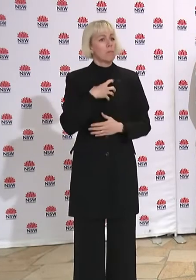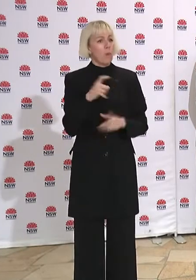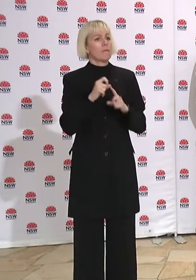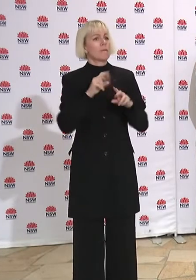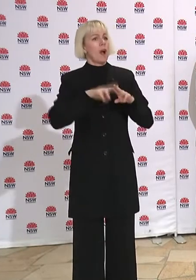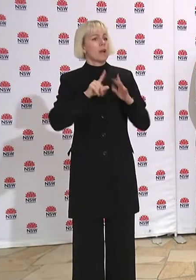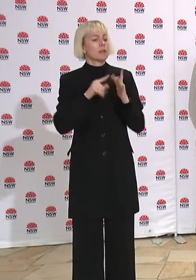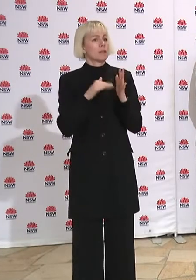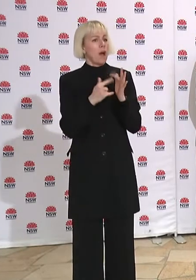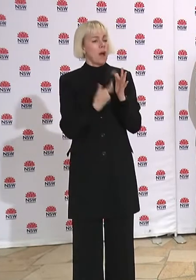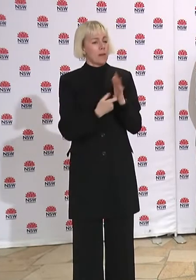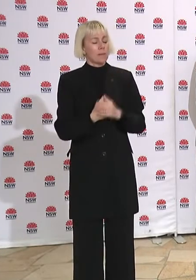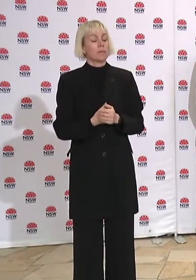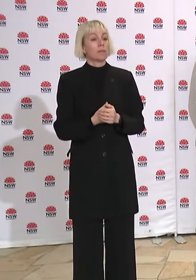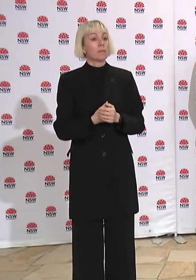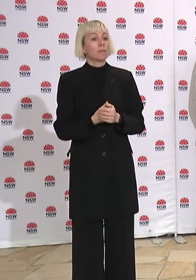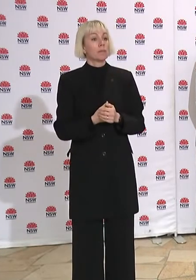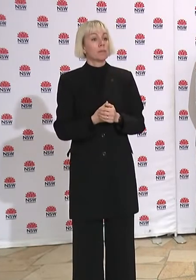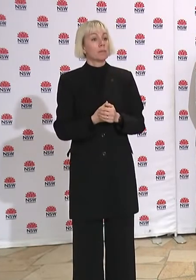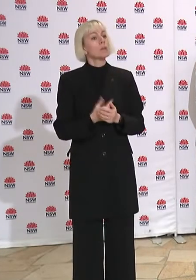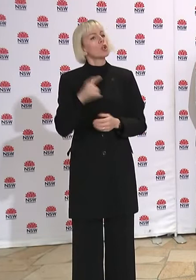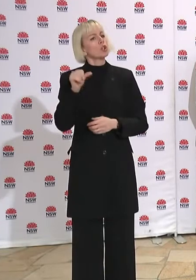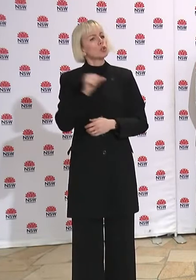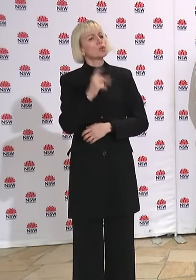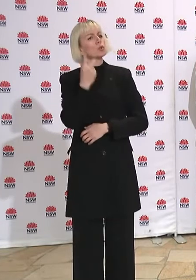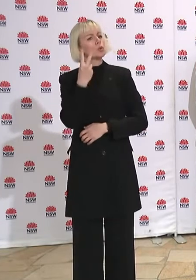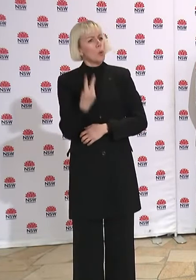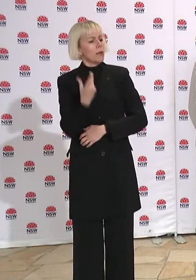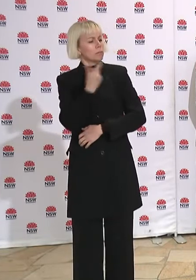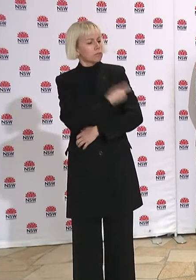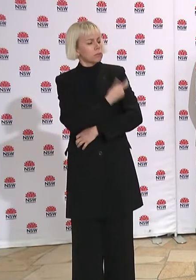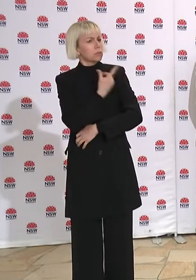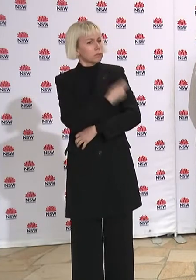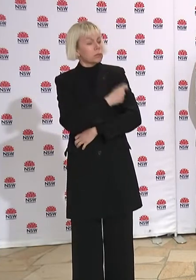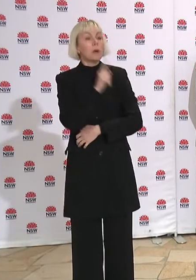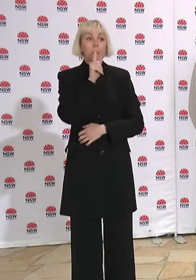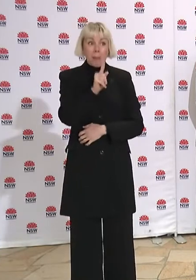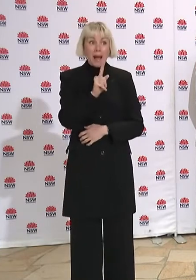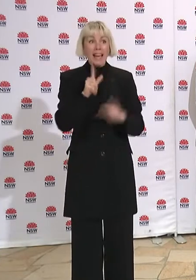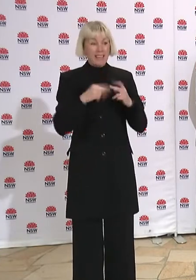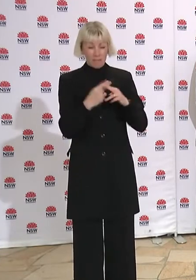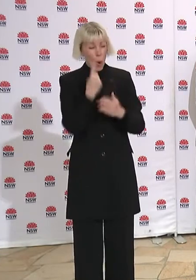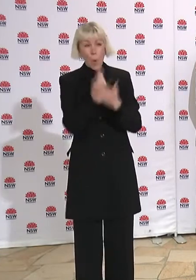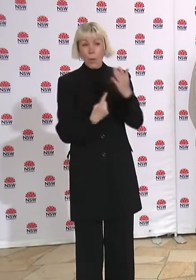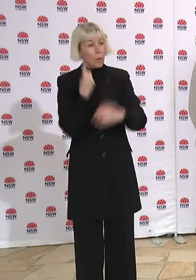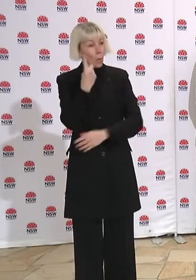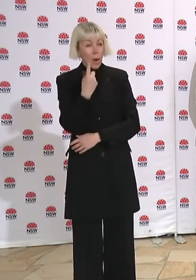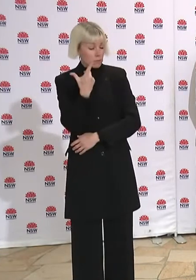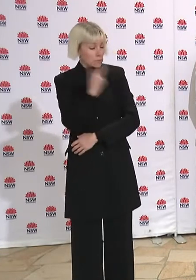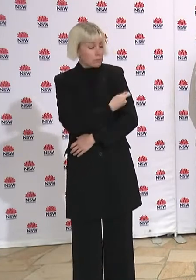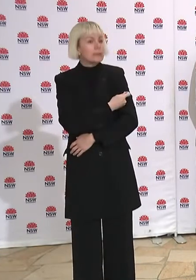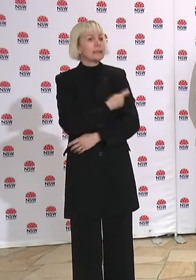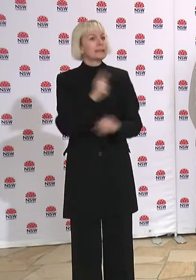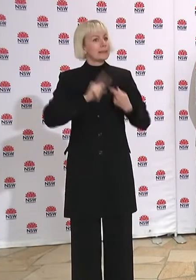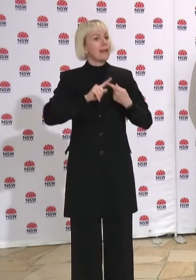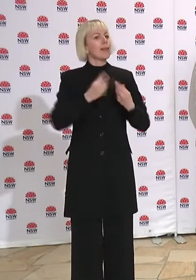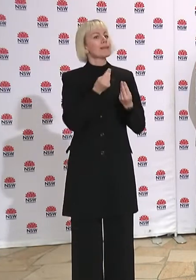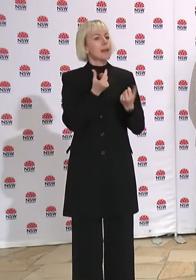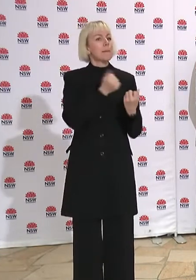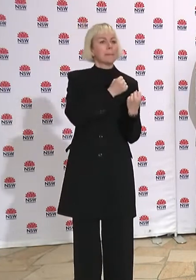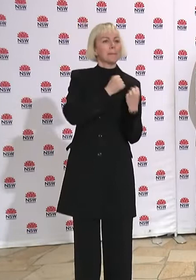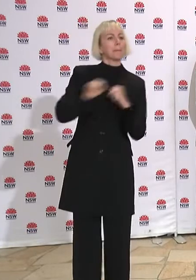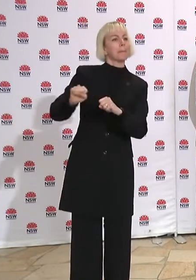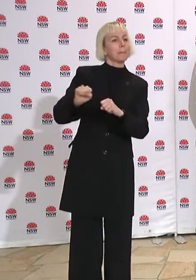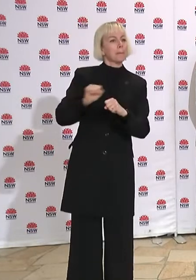vaccine, which reduces transmission. Fortunately, one thing that's become apparent during the last few weeks is